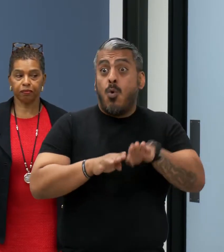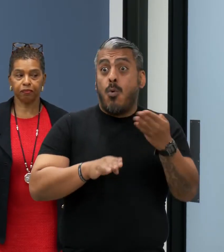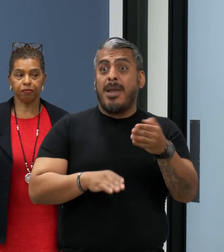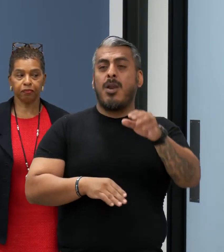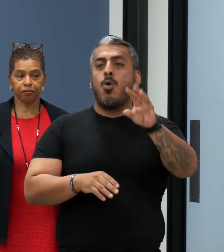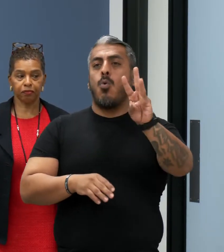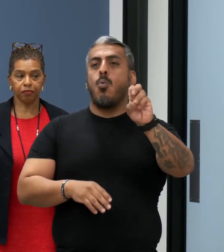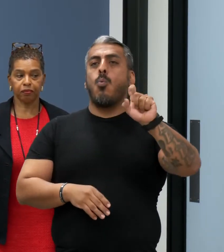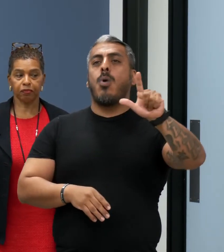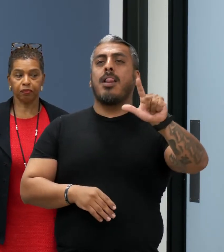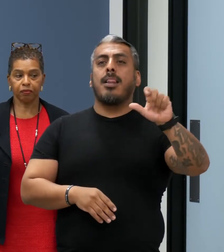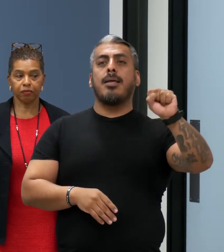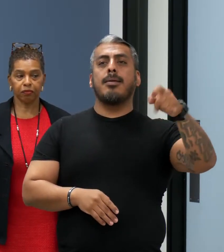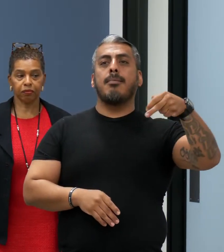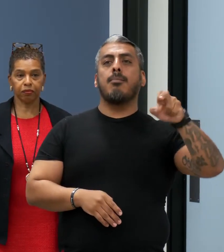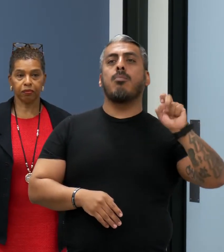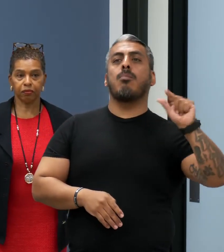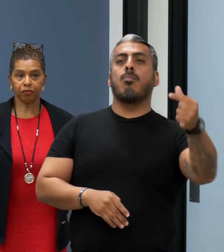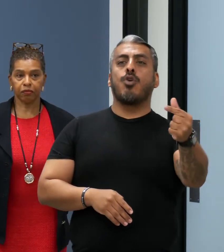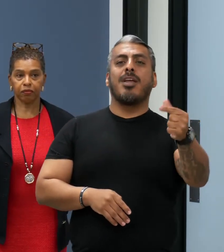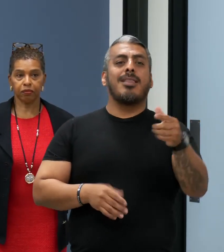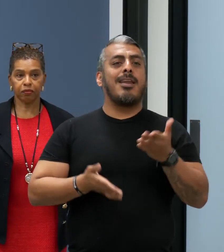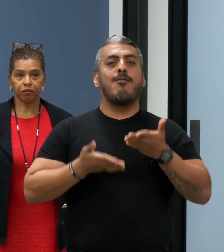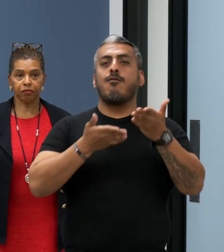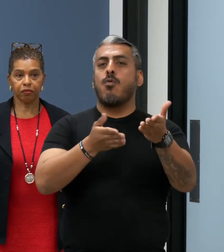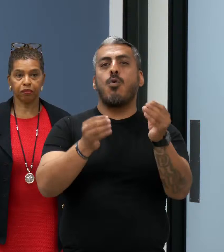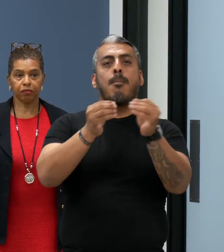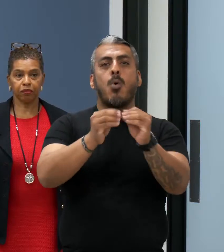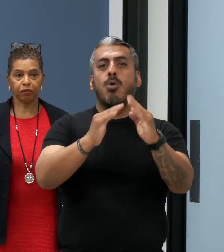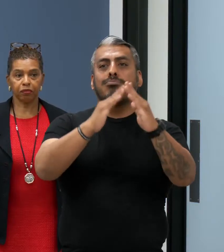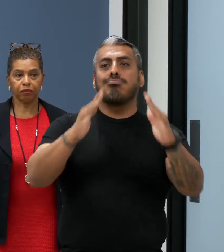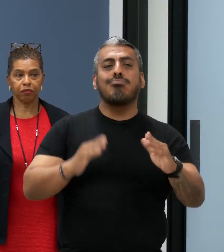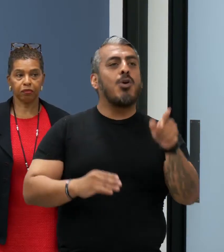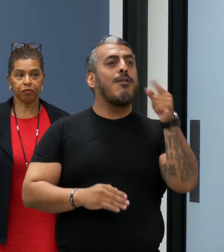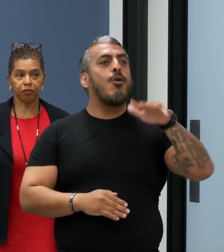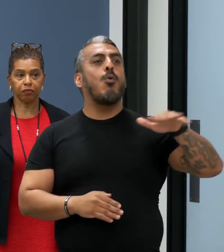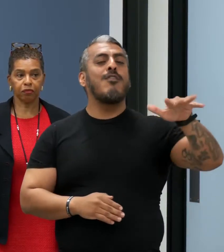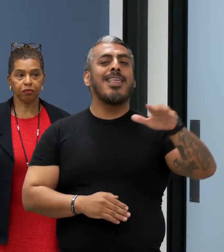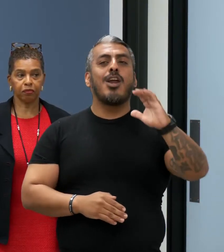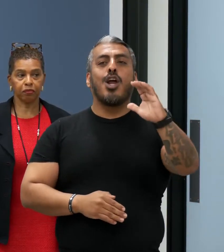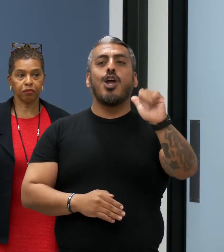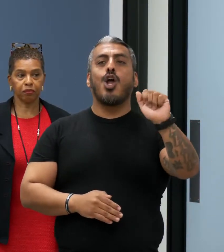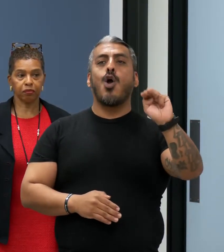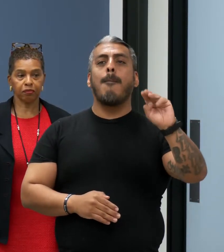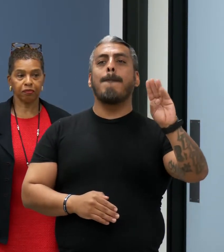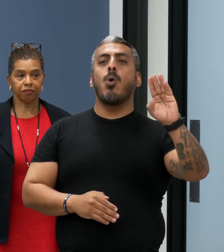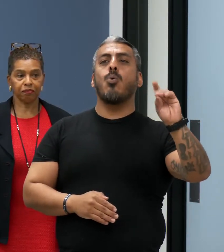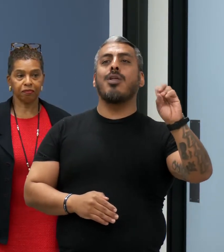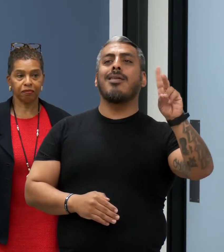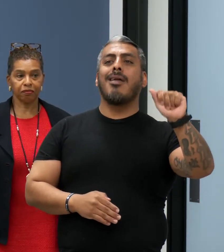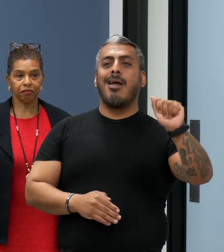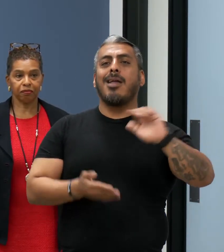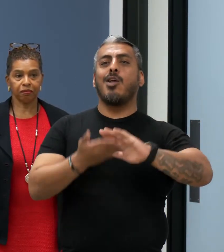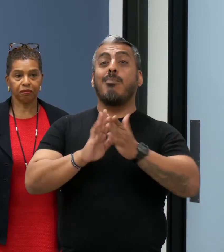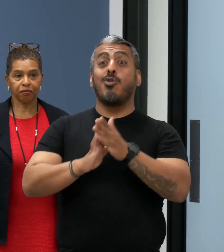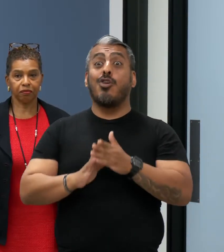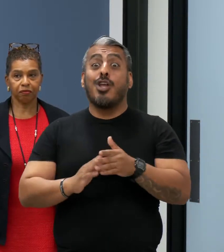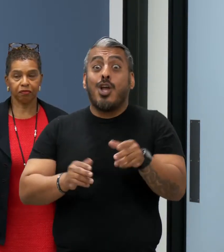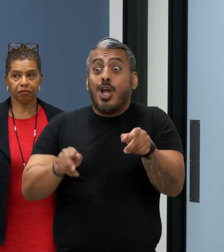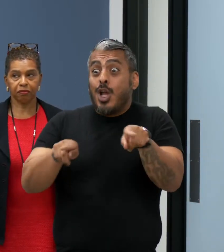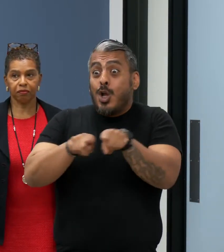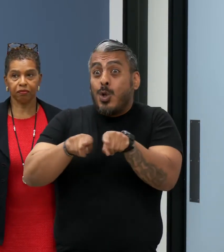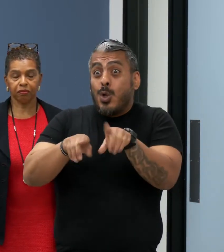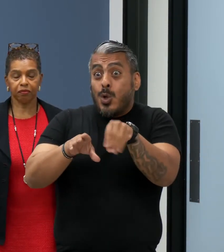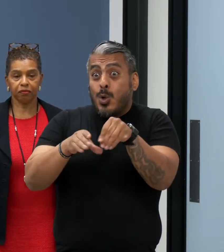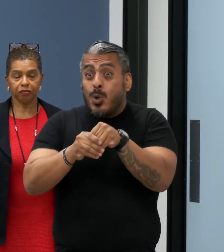which provides 87 new affordable homes in the Cambodia Town community in the heart of Central Long Beach, including 20 reserved for